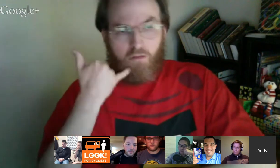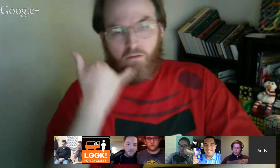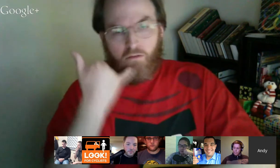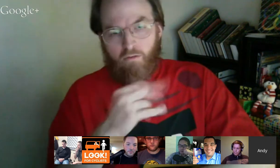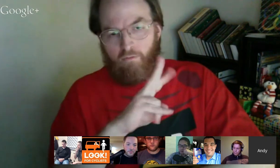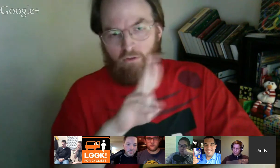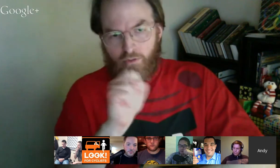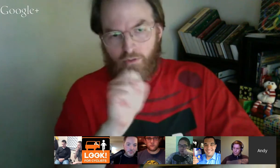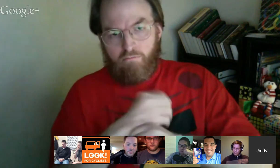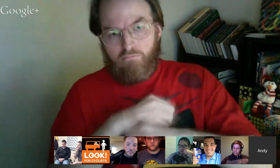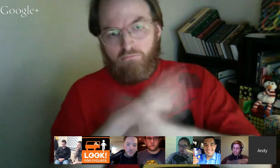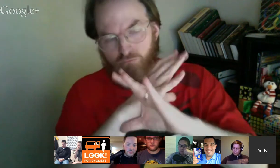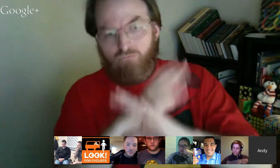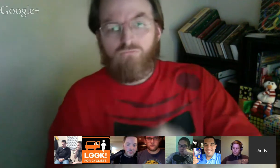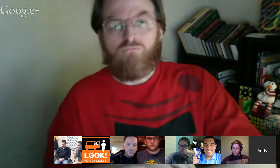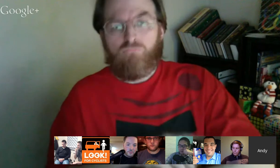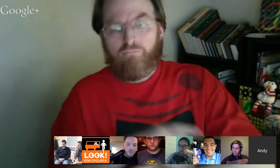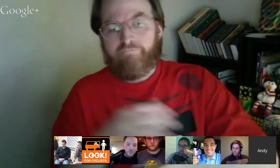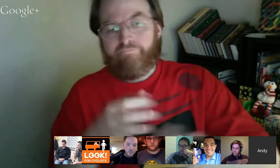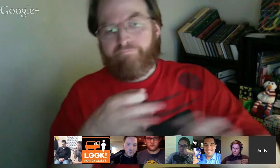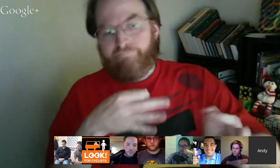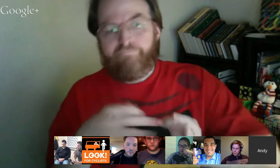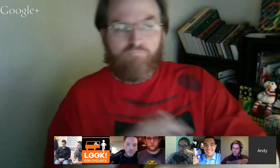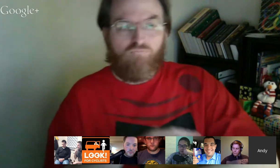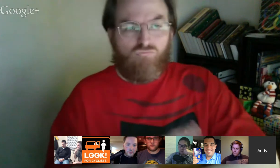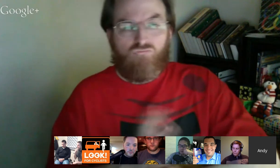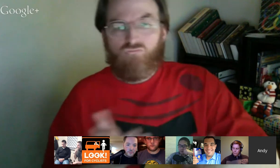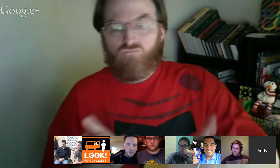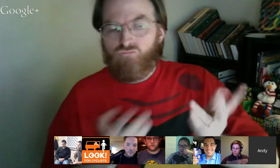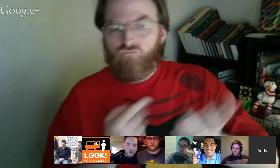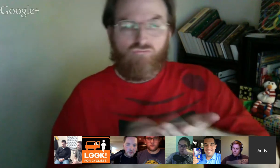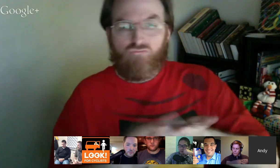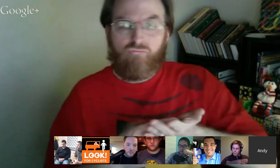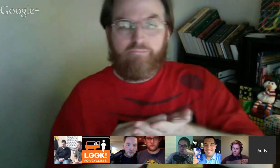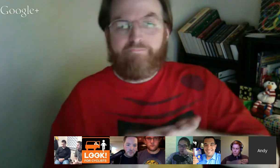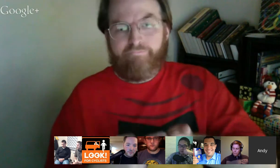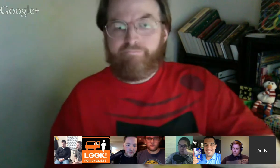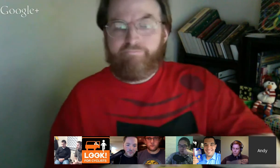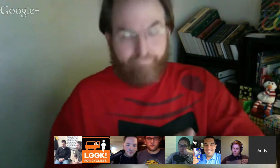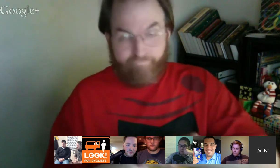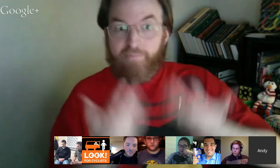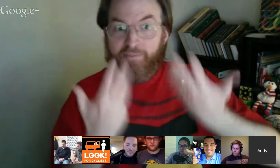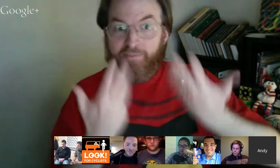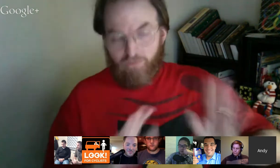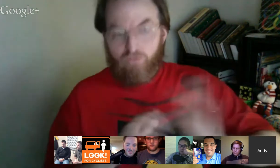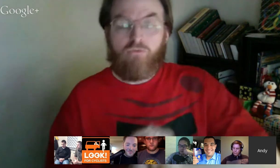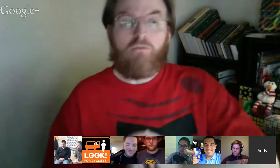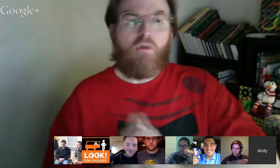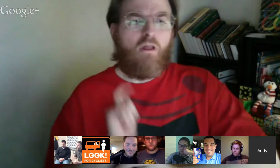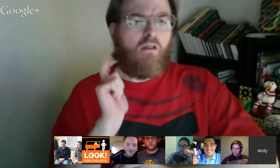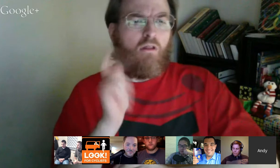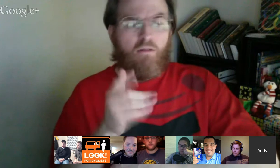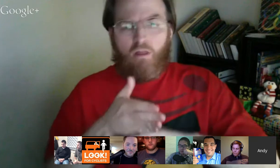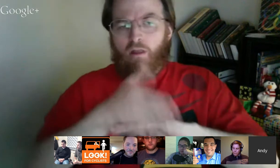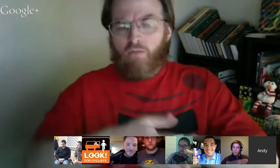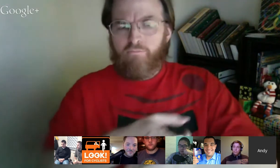project, and on VRS came up, and we were just chatting. We were discussing the project,